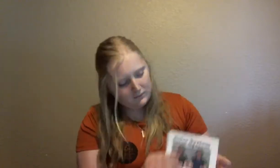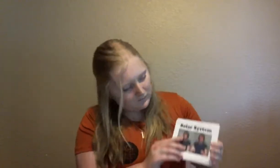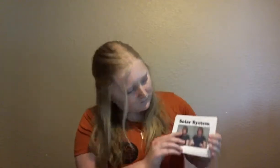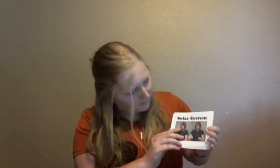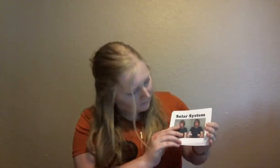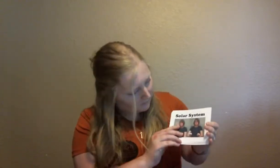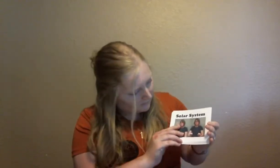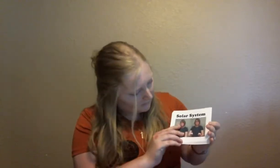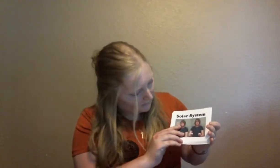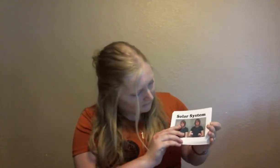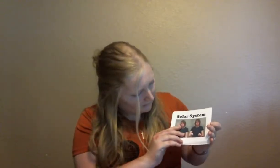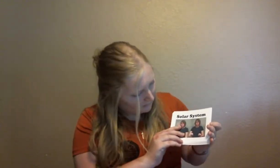sorry, I'm looking at it.